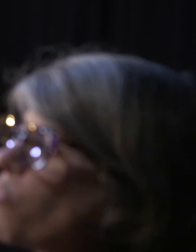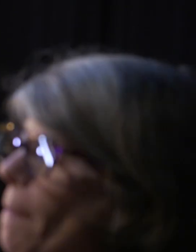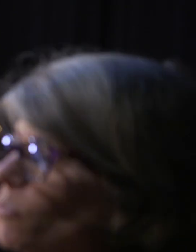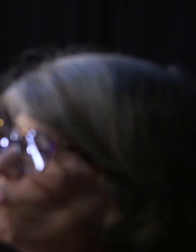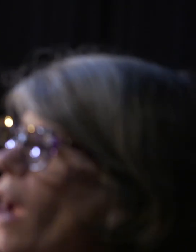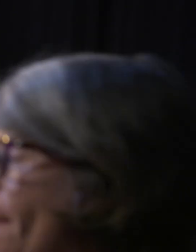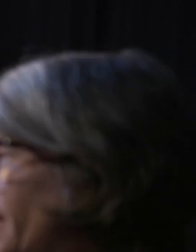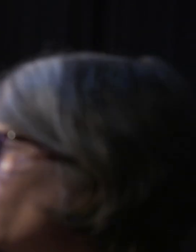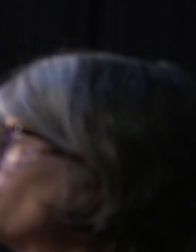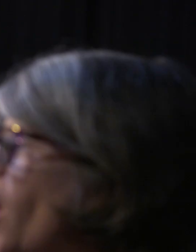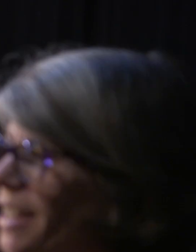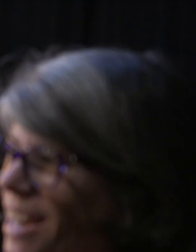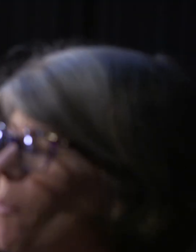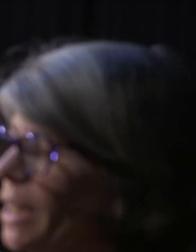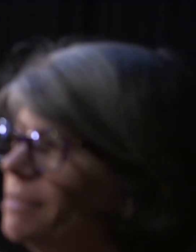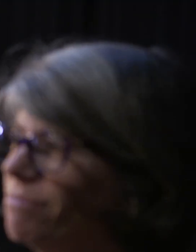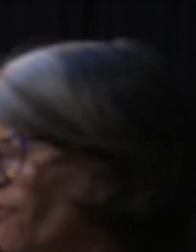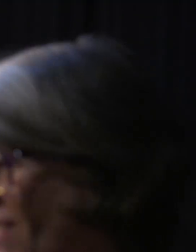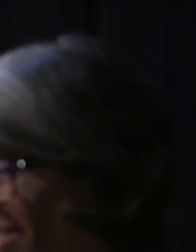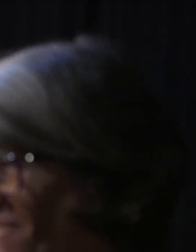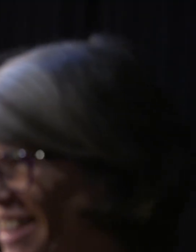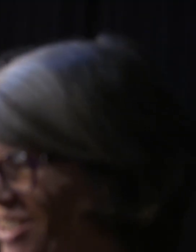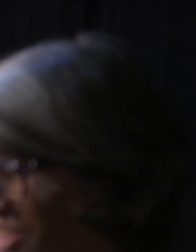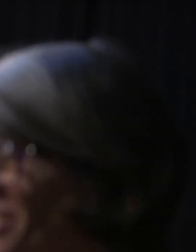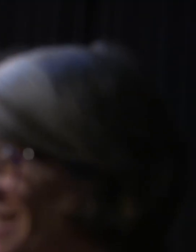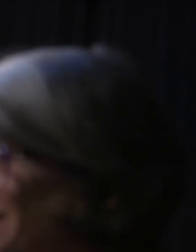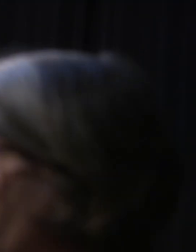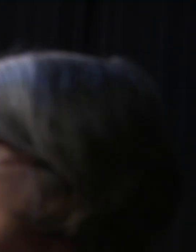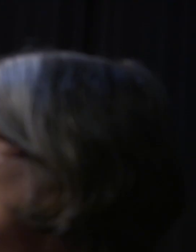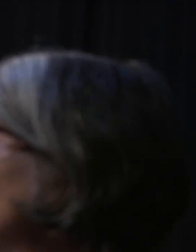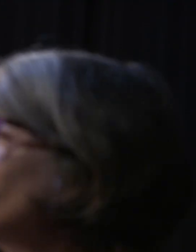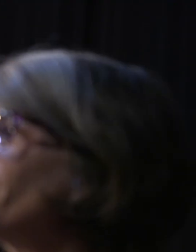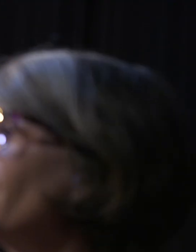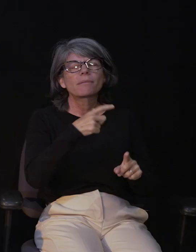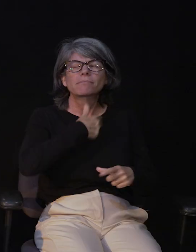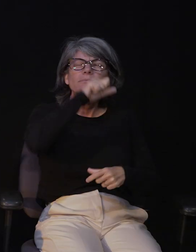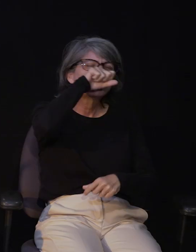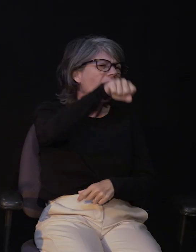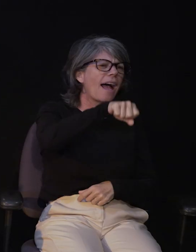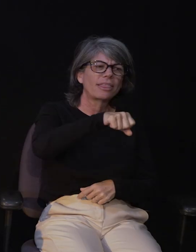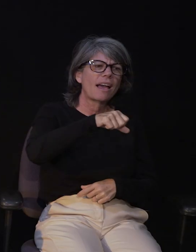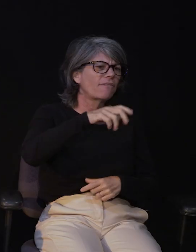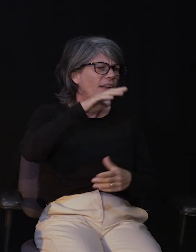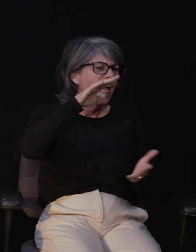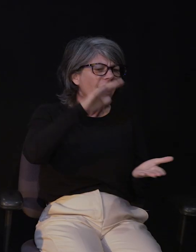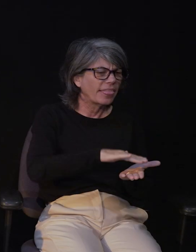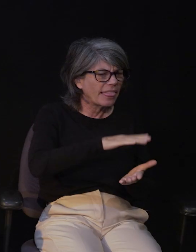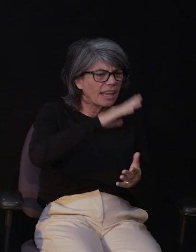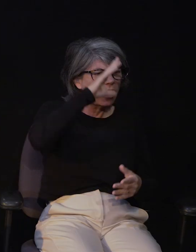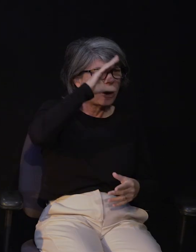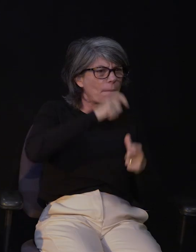because John and I got it on, fell in love. But I love Little Big Man. I